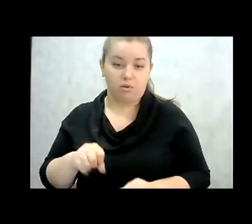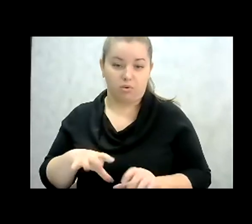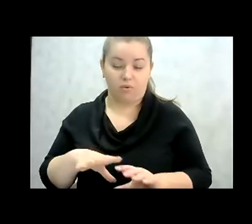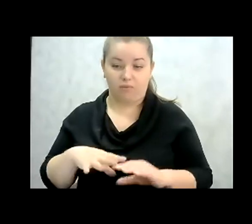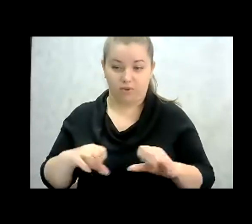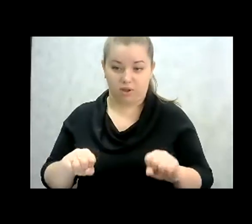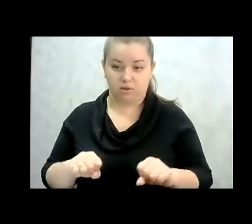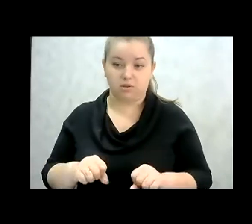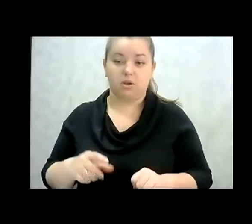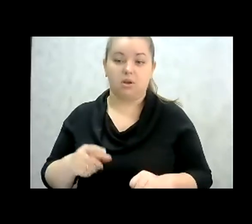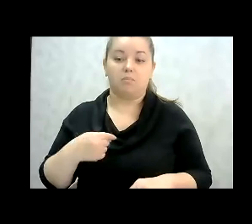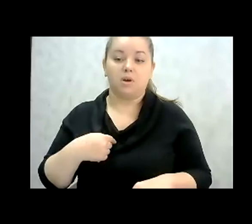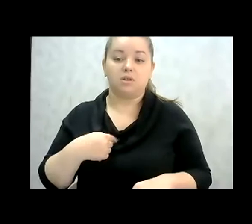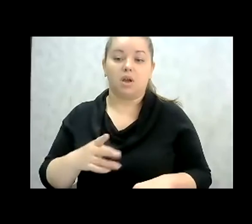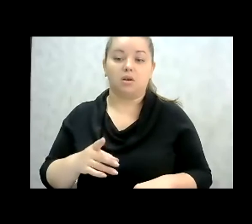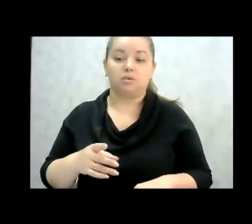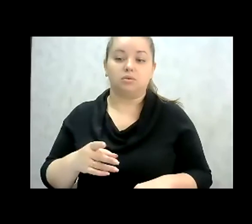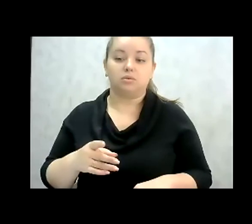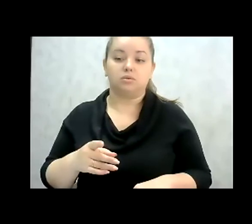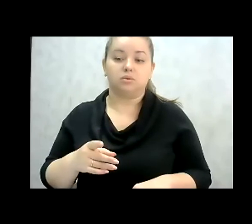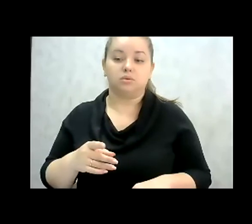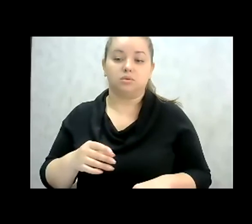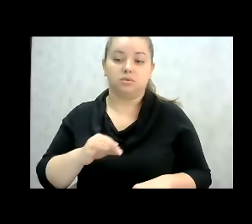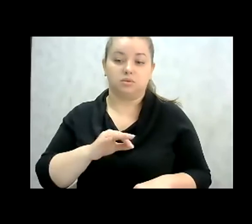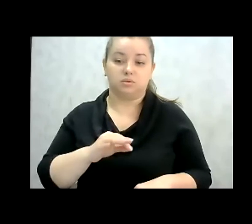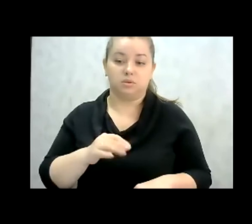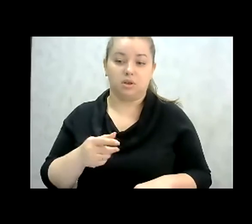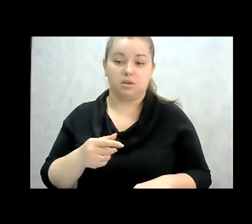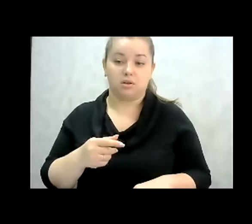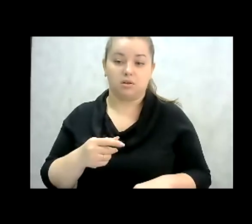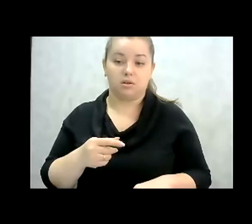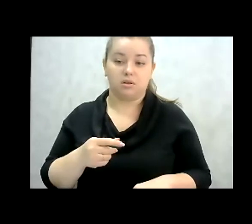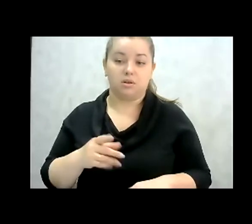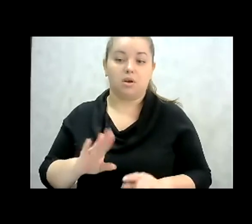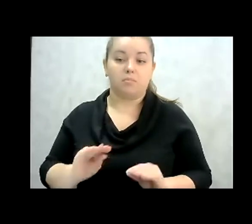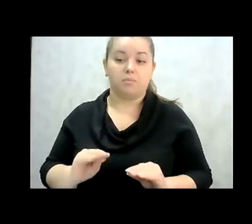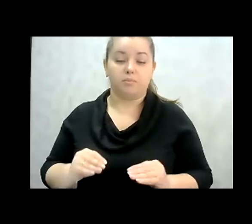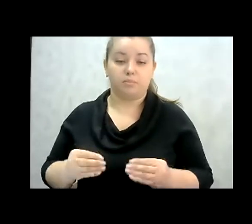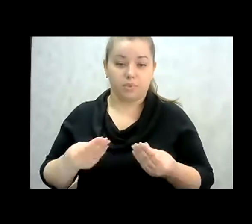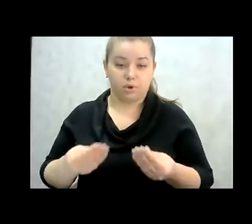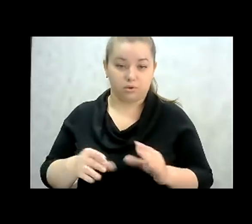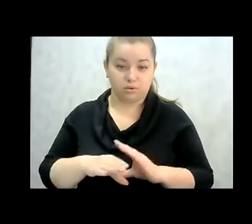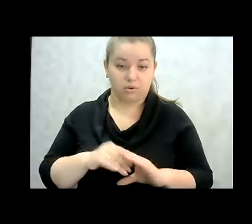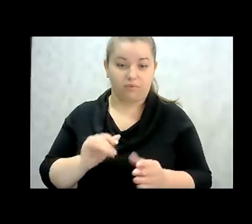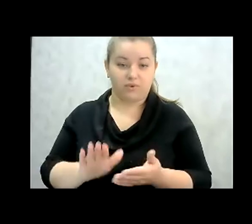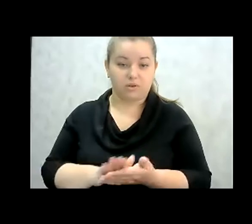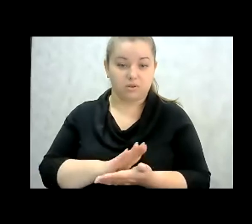observers. Voters were bribed at the local elections. It was